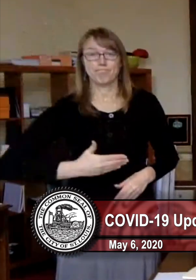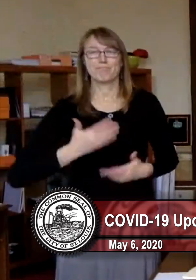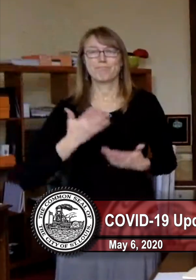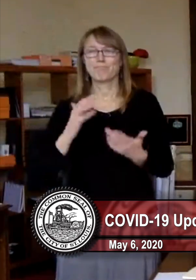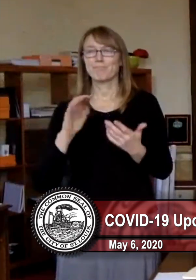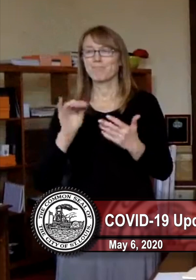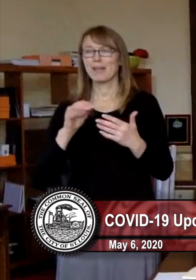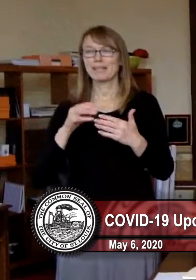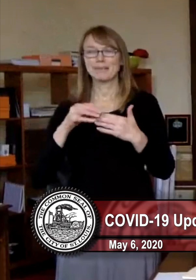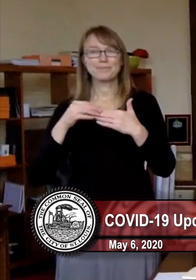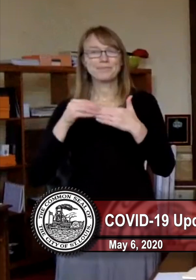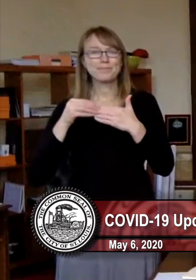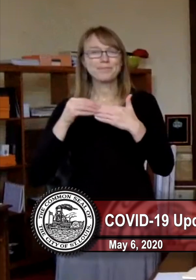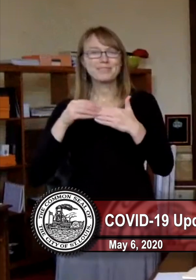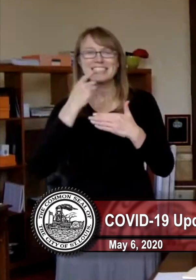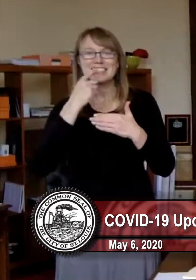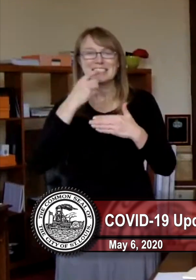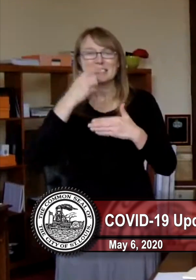or whatever the case is.